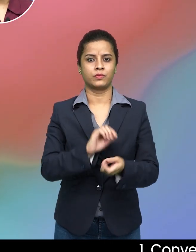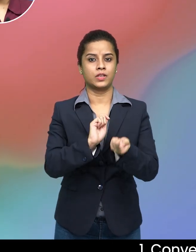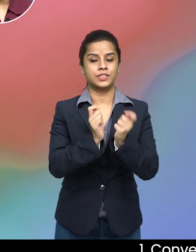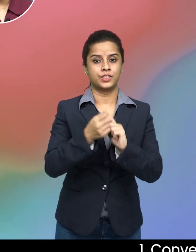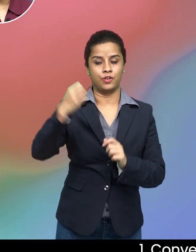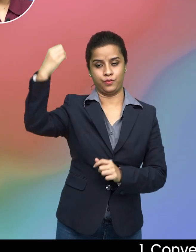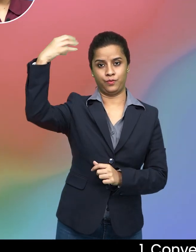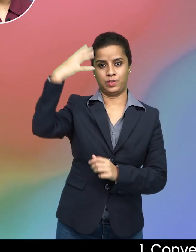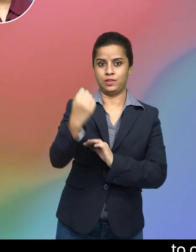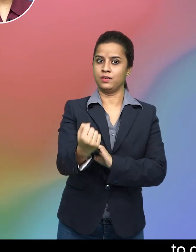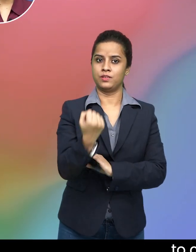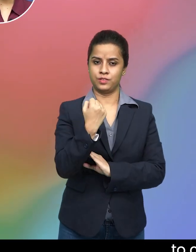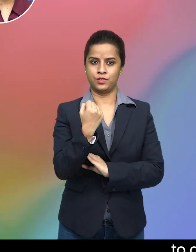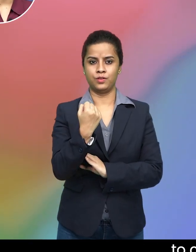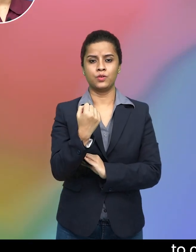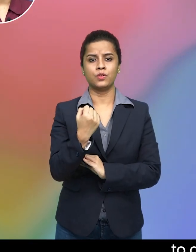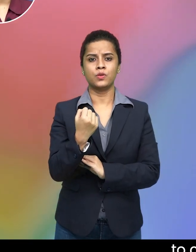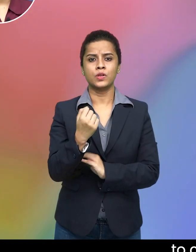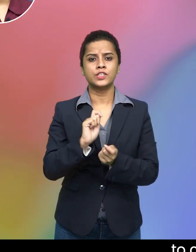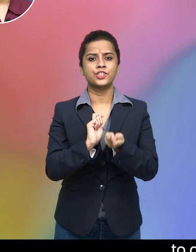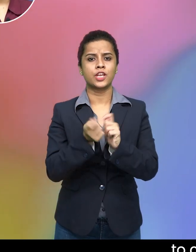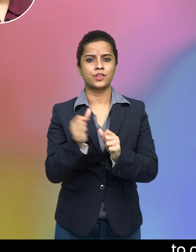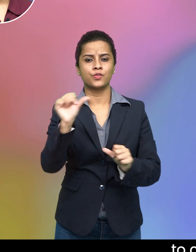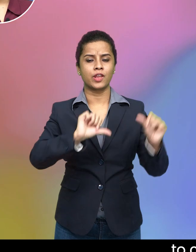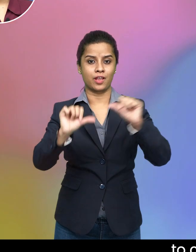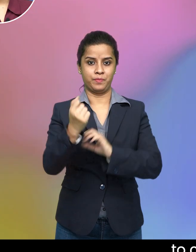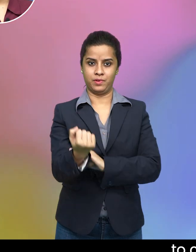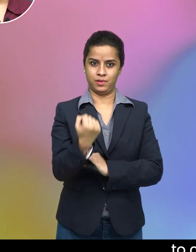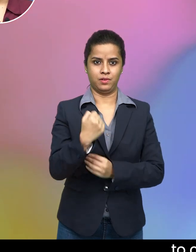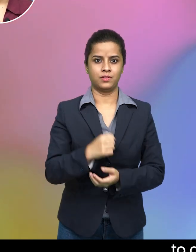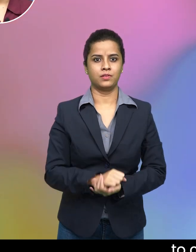conversion of light energy to chemical energy,